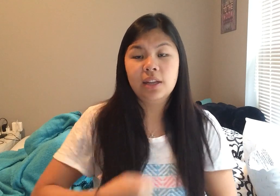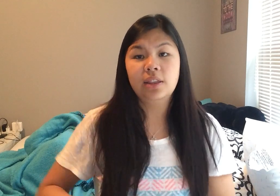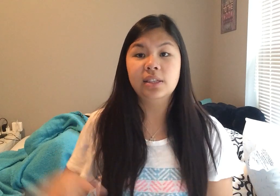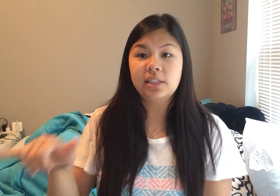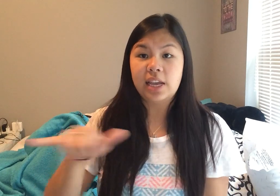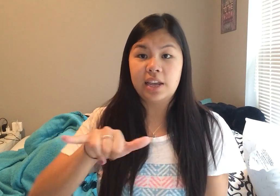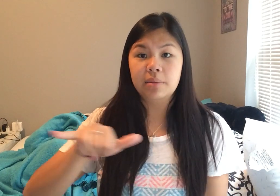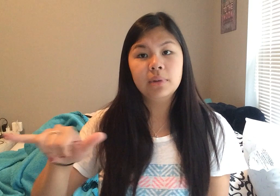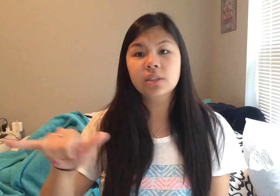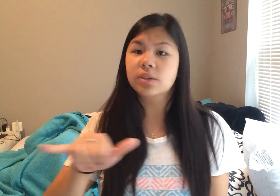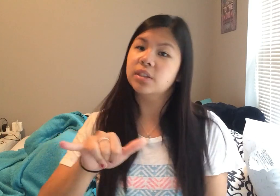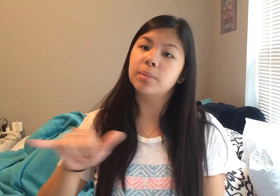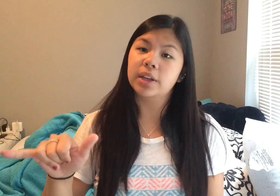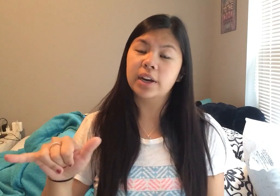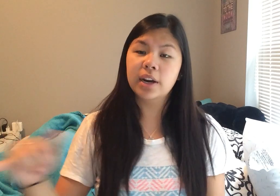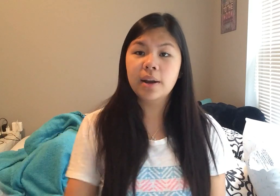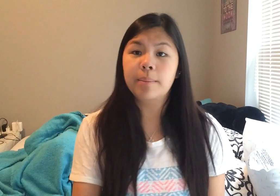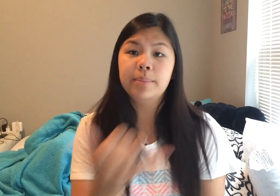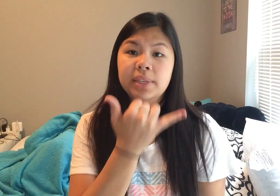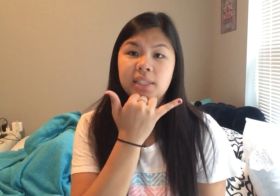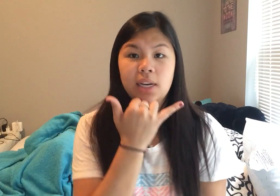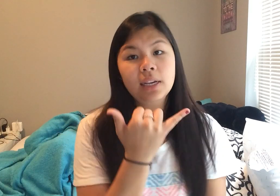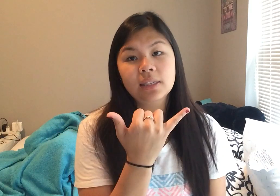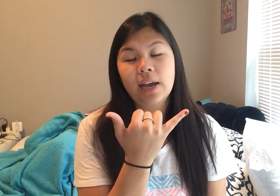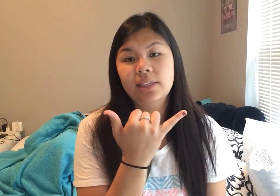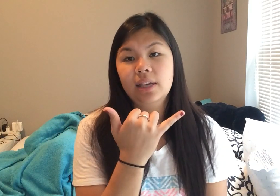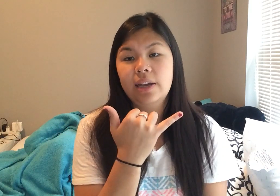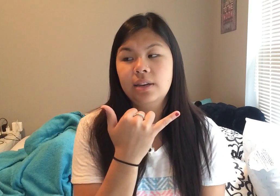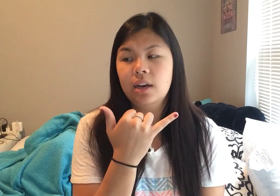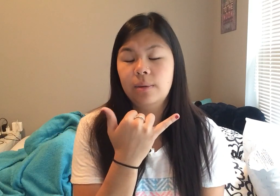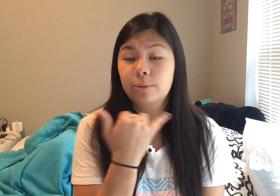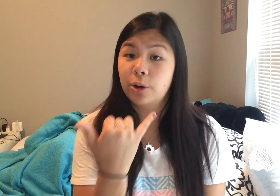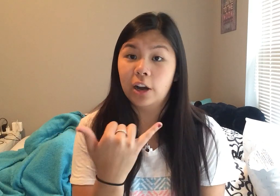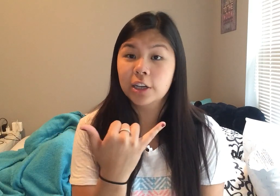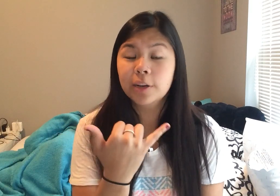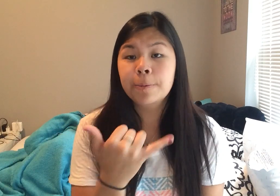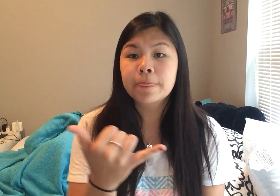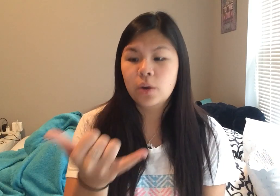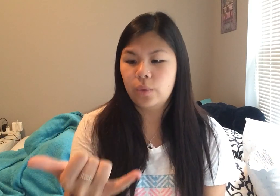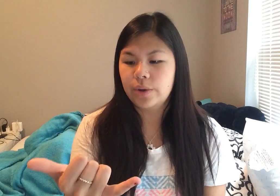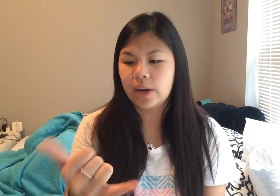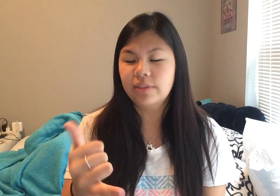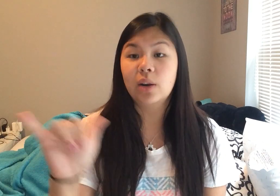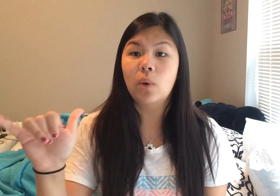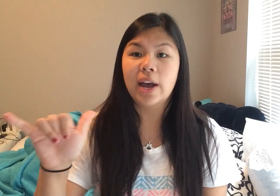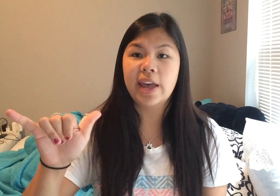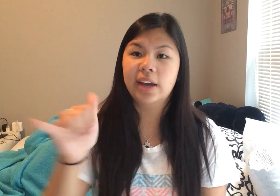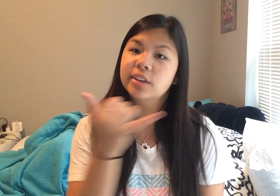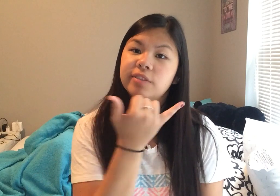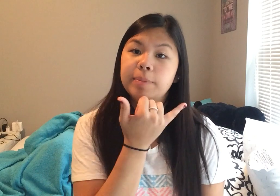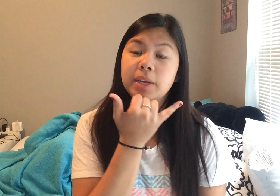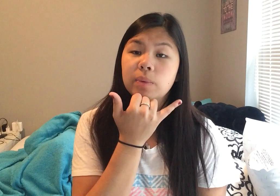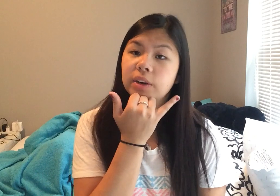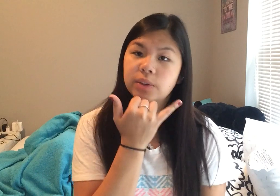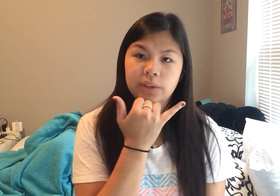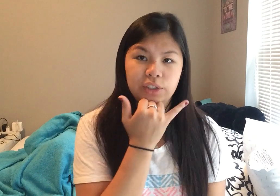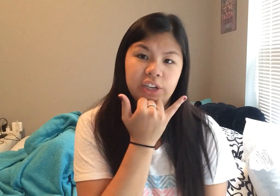the same, so similar. Mistakes, I signed wrong, where you kind of take a Y hand flipped inward towards your